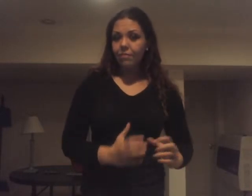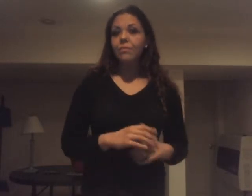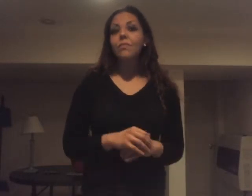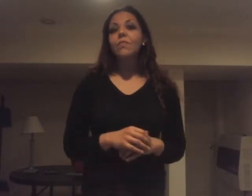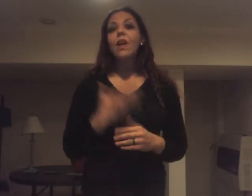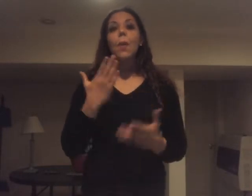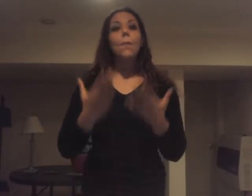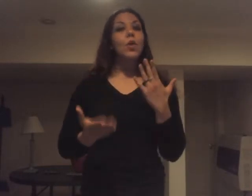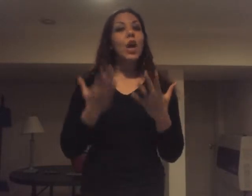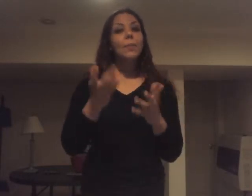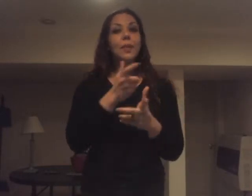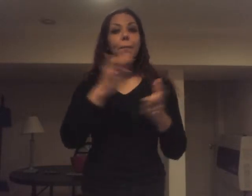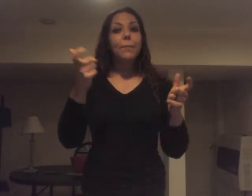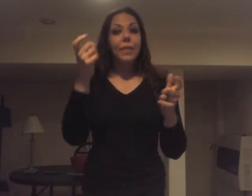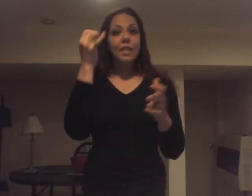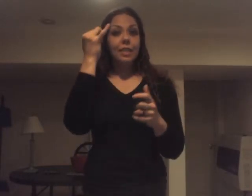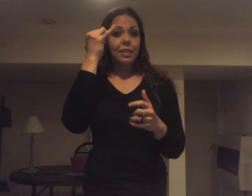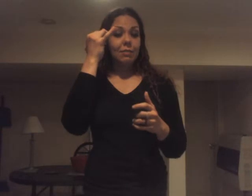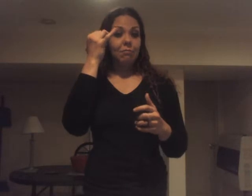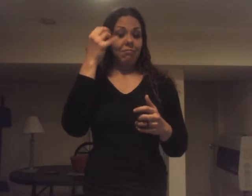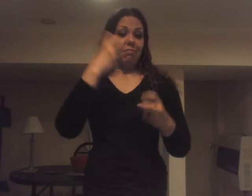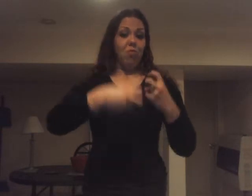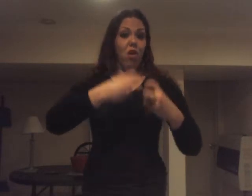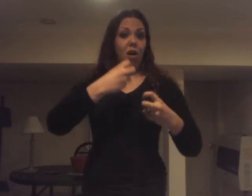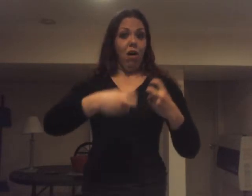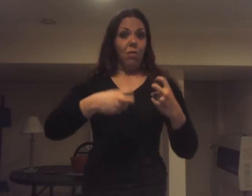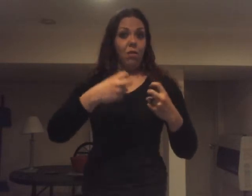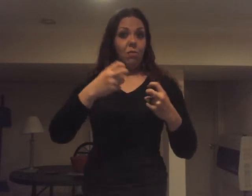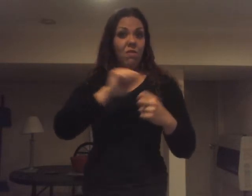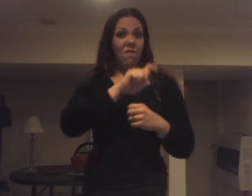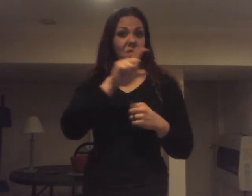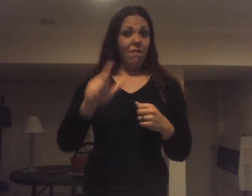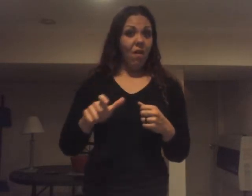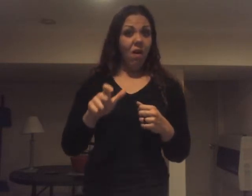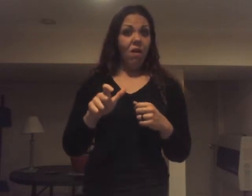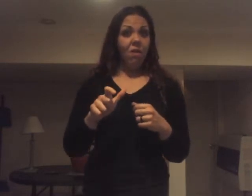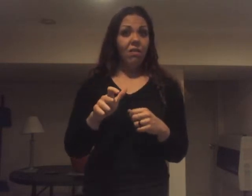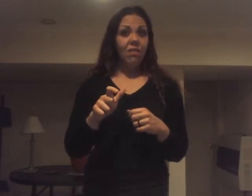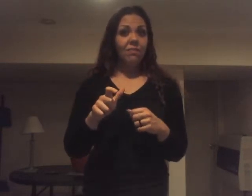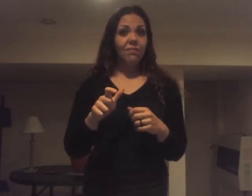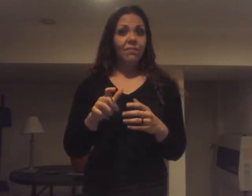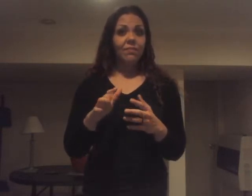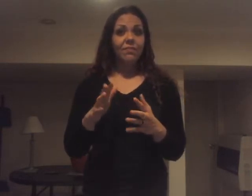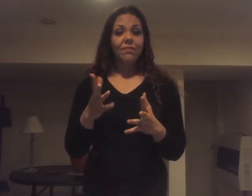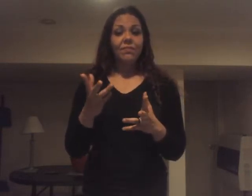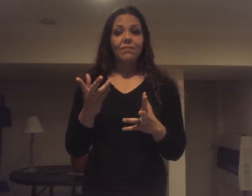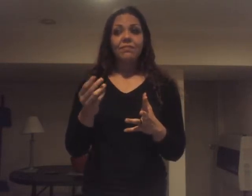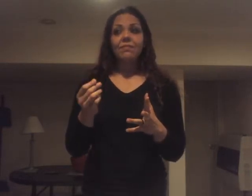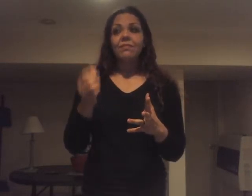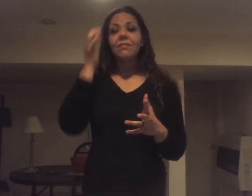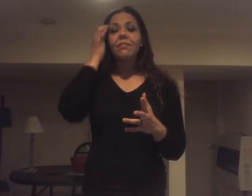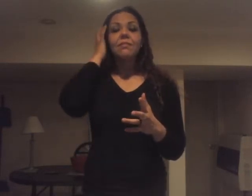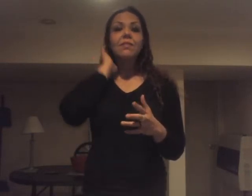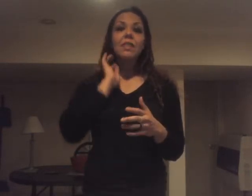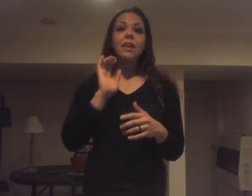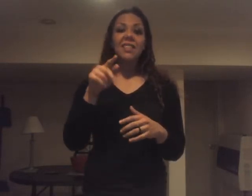Perhaps the biggest problem of all, as seen by academic psychologists particularly, is that these categories are